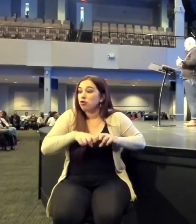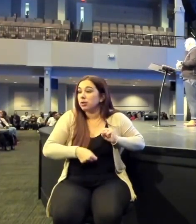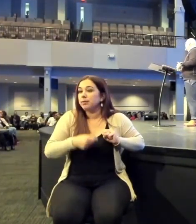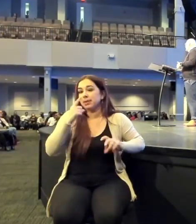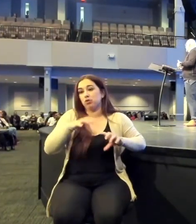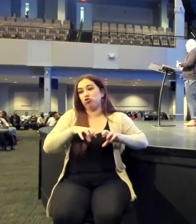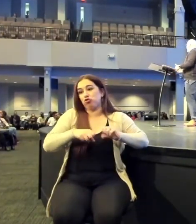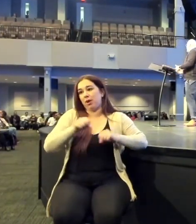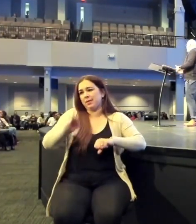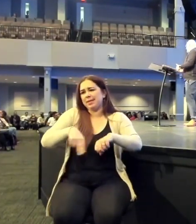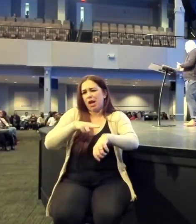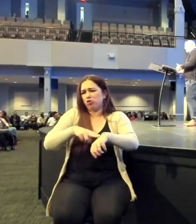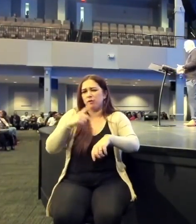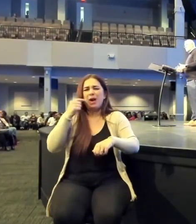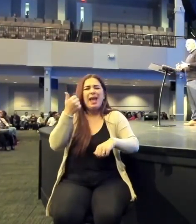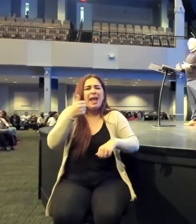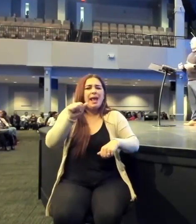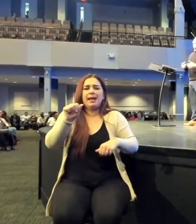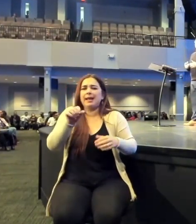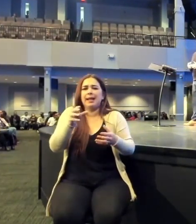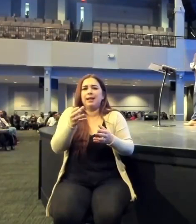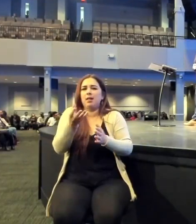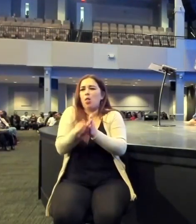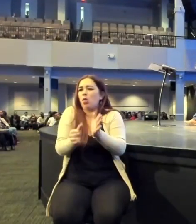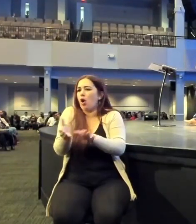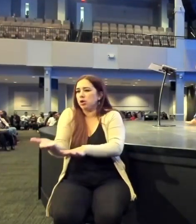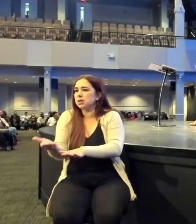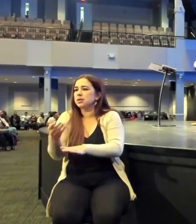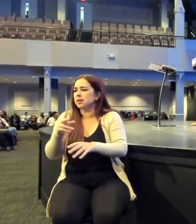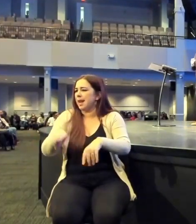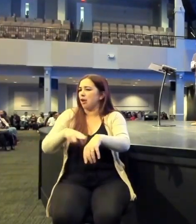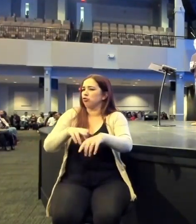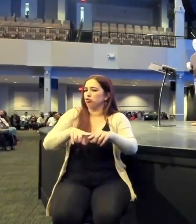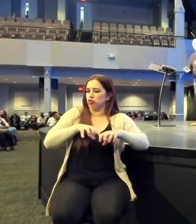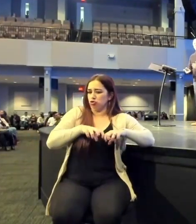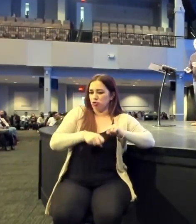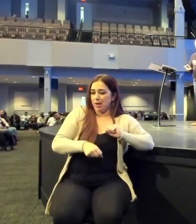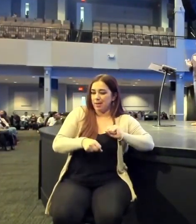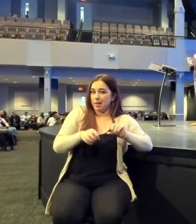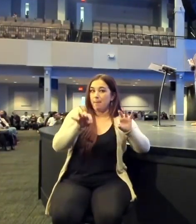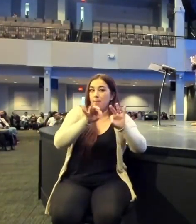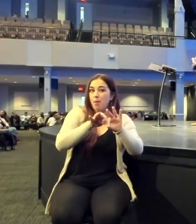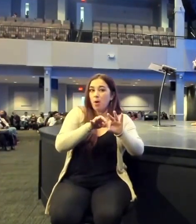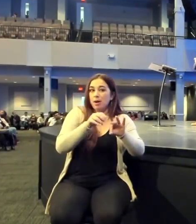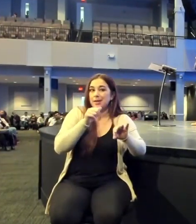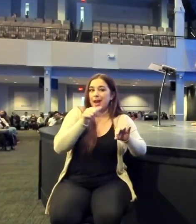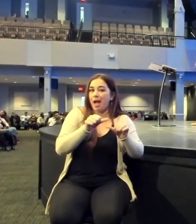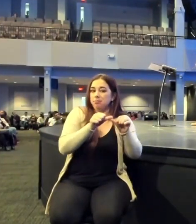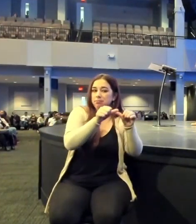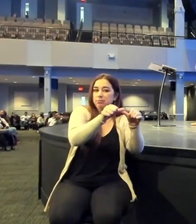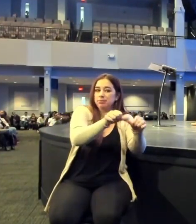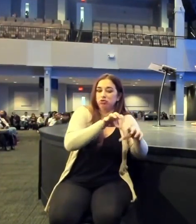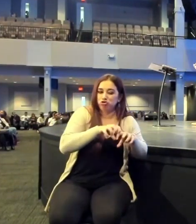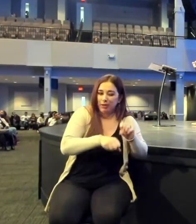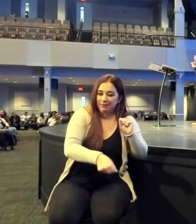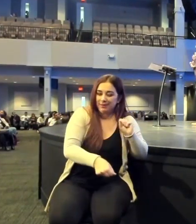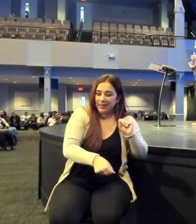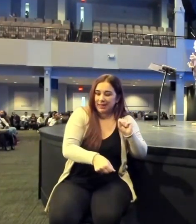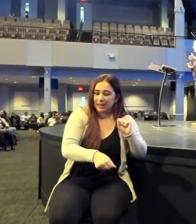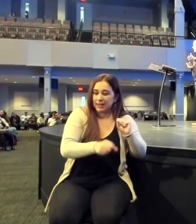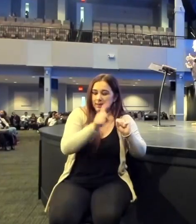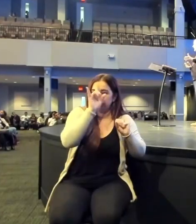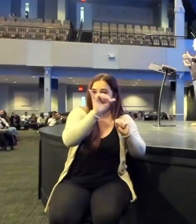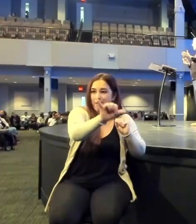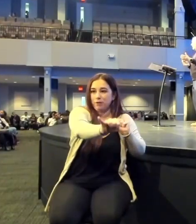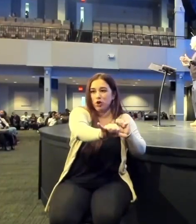grief is natural to loss. It's important to grieve when you've lost something, but it's also important not to live in grief for the rest of your life. Amen?